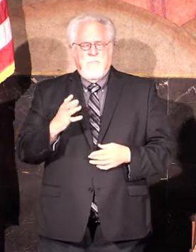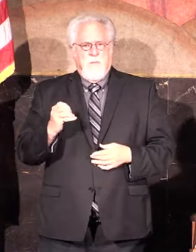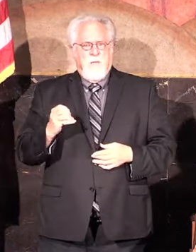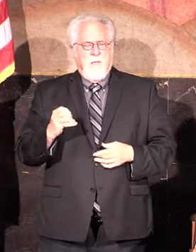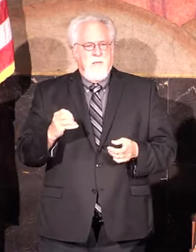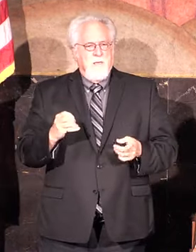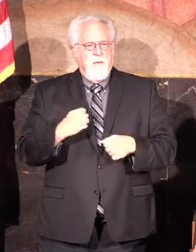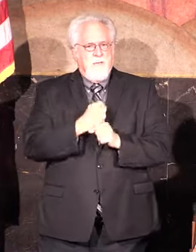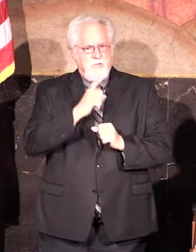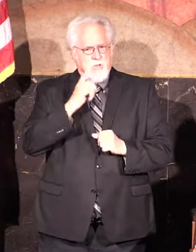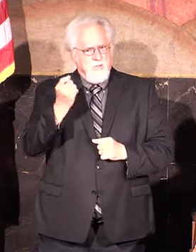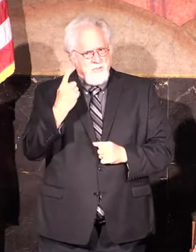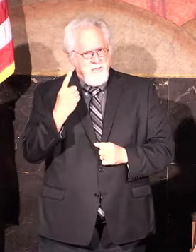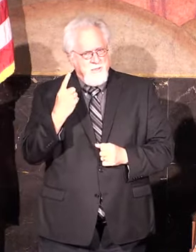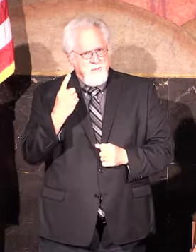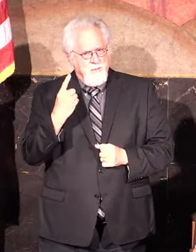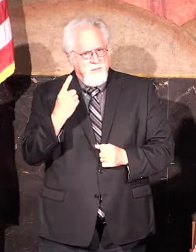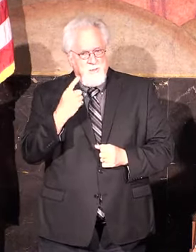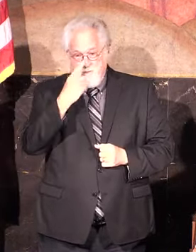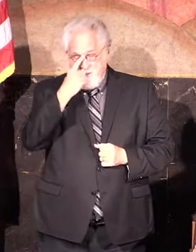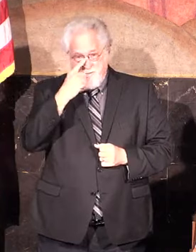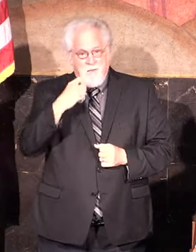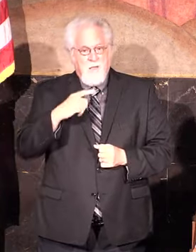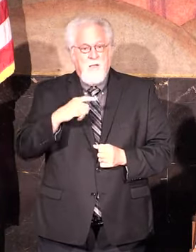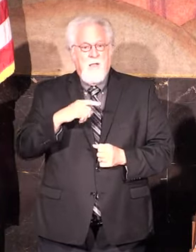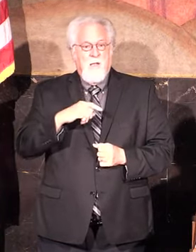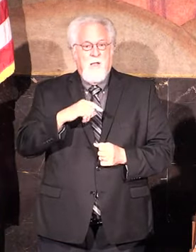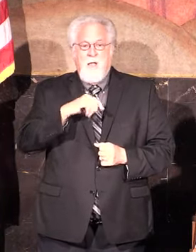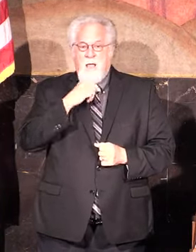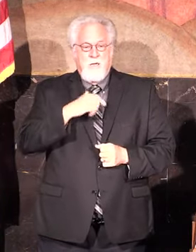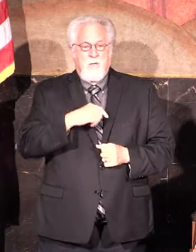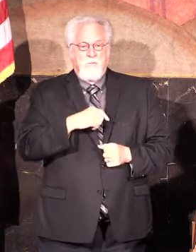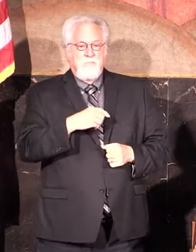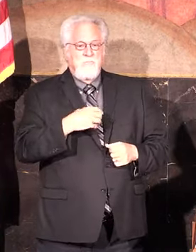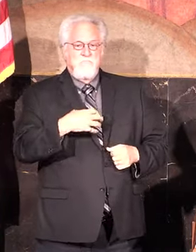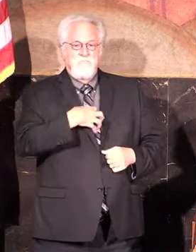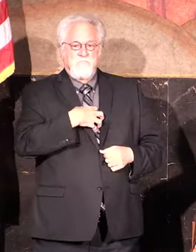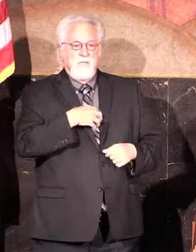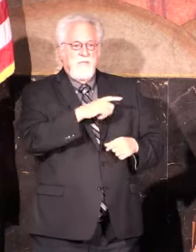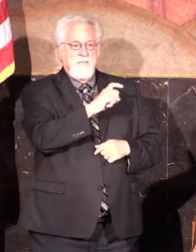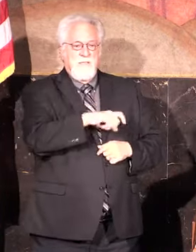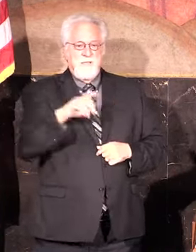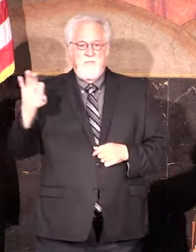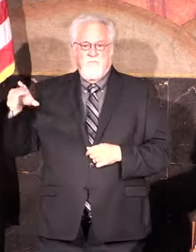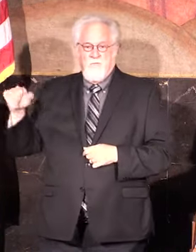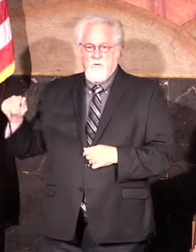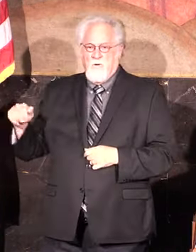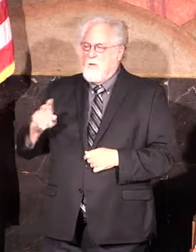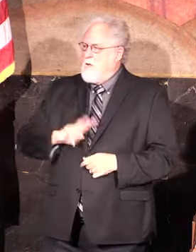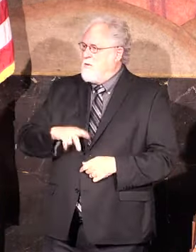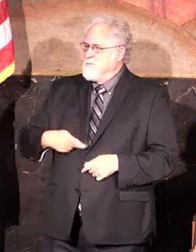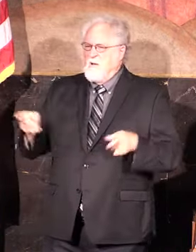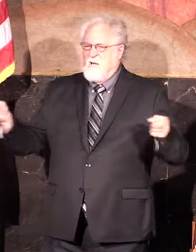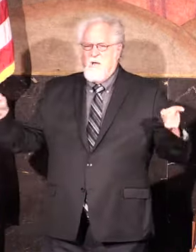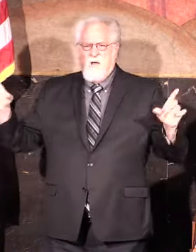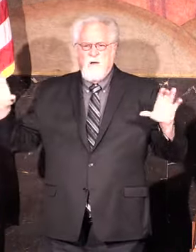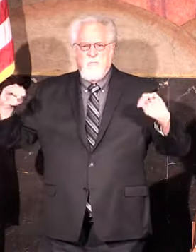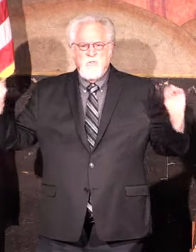want to make sure you understand, I don't begrudge Texas and Florida. I'm not upset that they're getting 100%